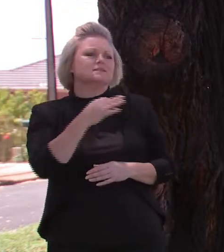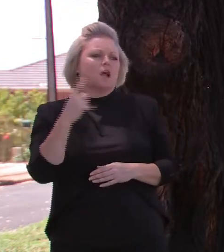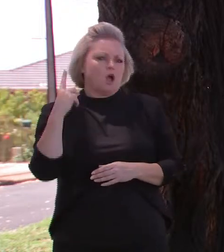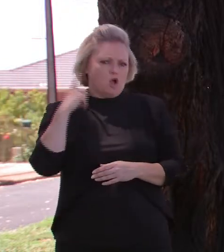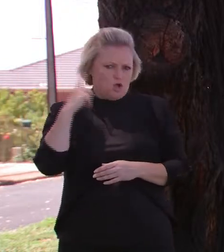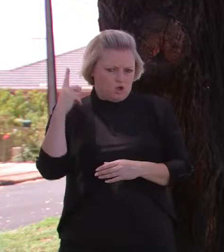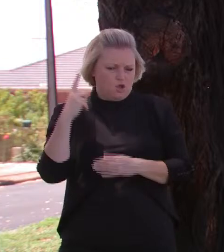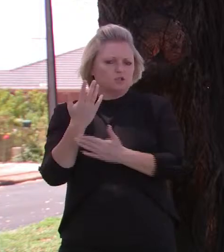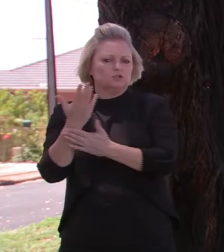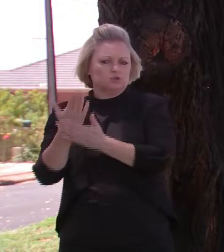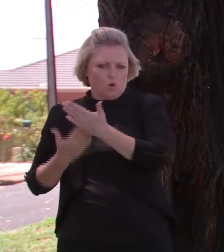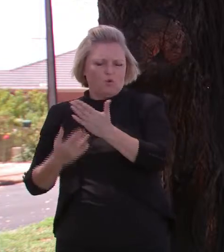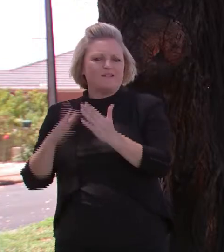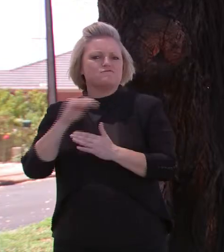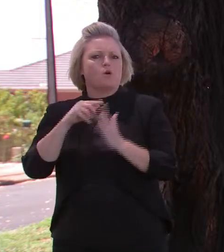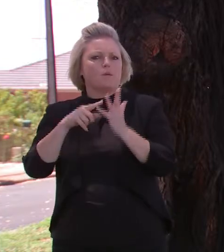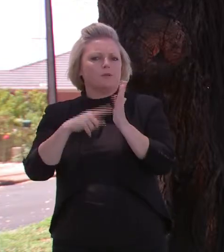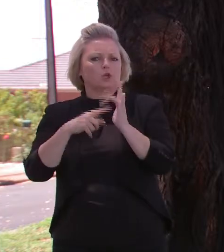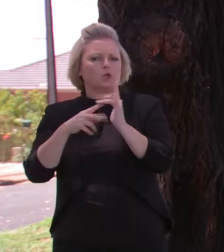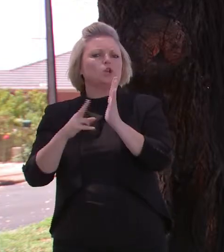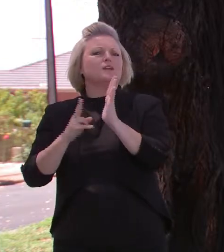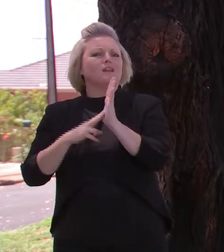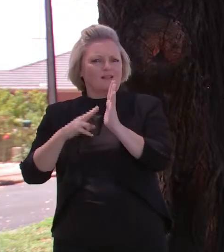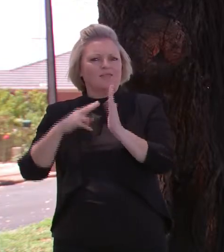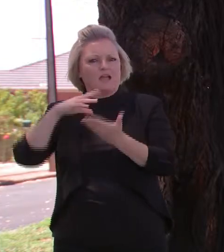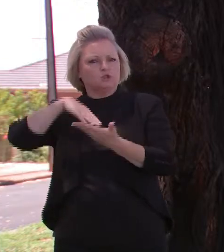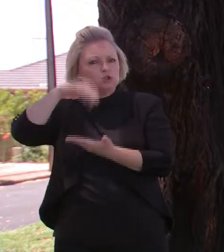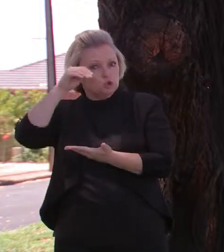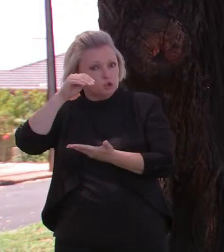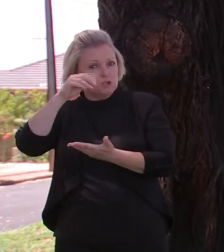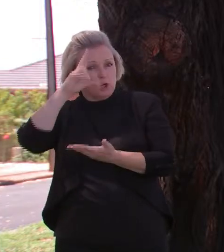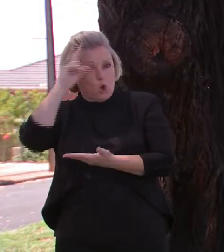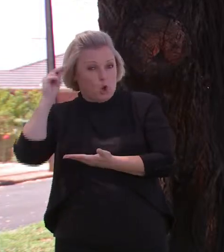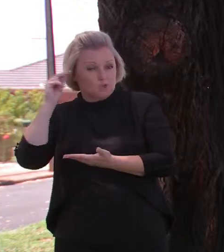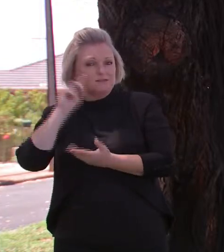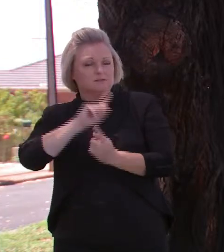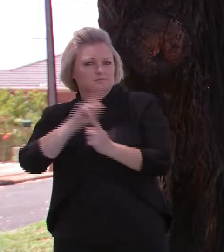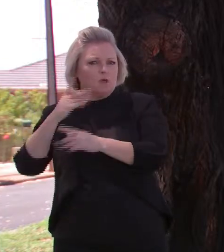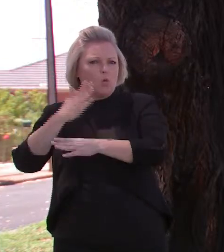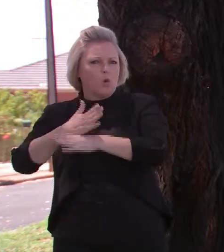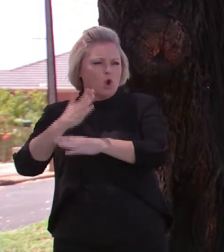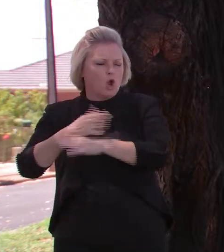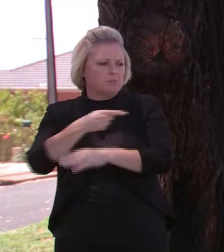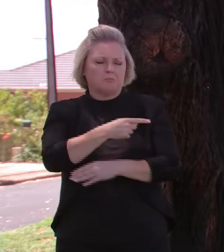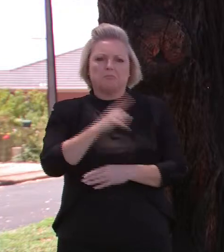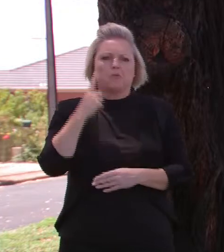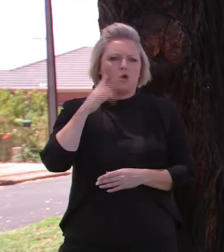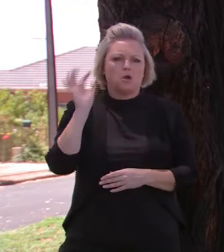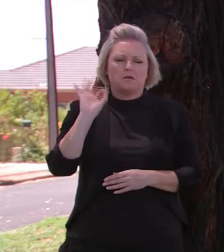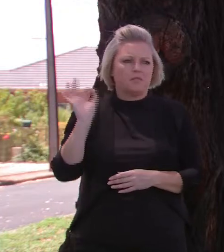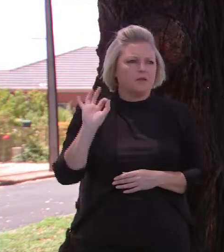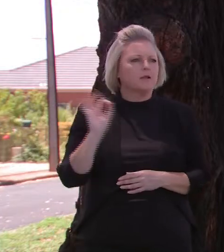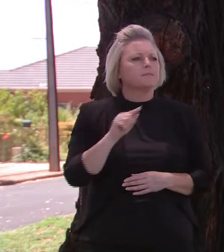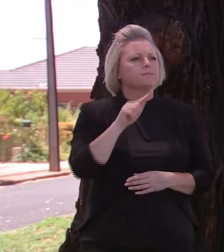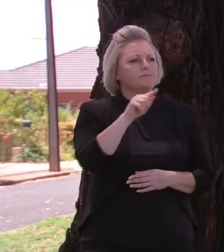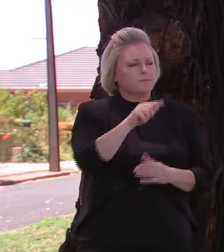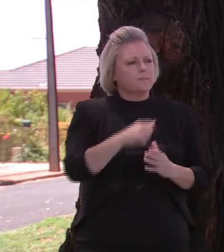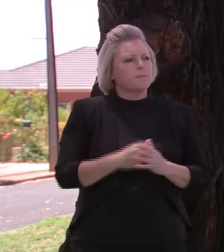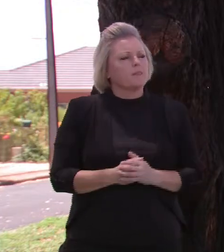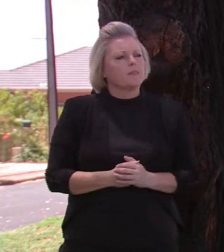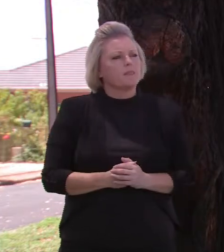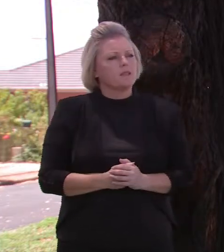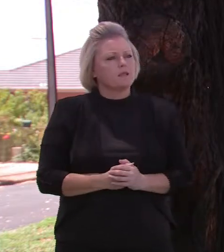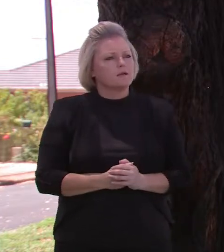claims the union's made. Oh, not that I'm aware of, no. Are there any COVID cases in schools? Yes. Are there any COVID cases in schools that you're aware of even